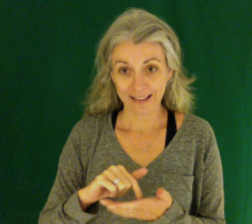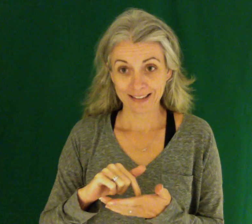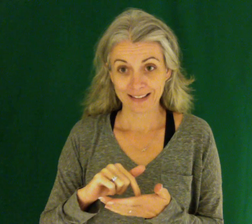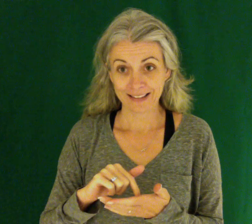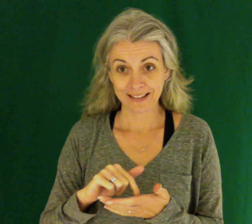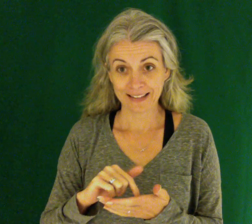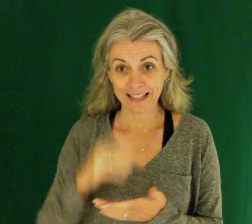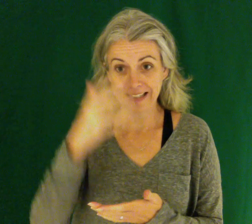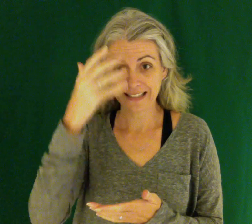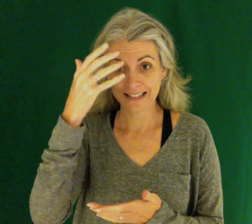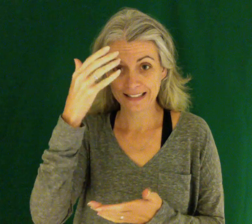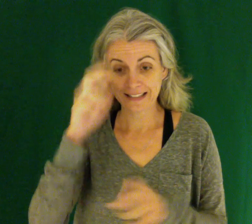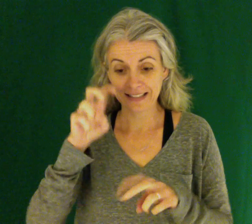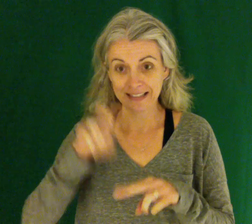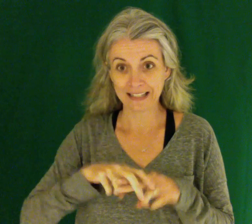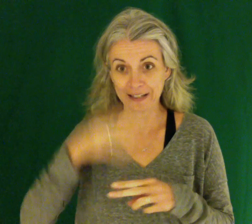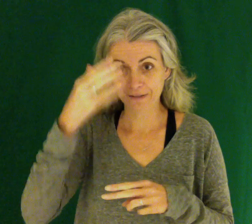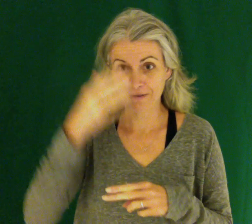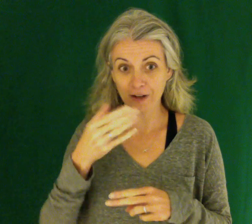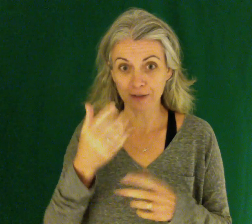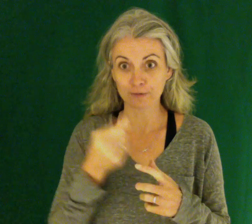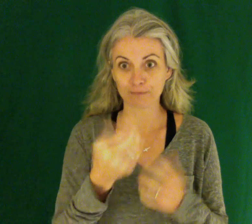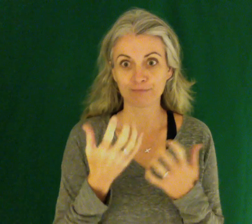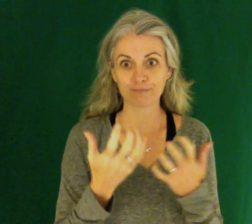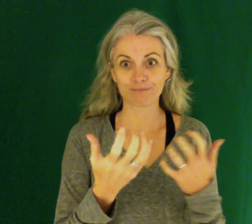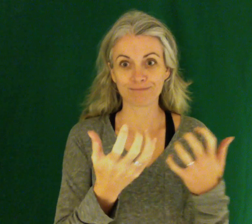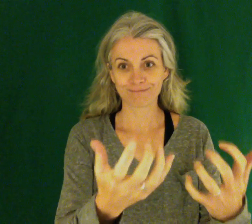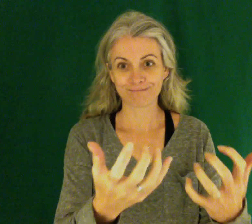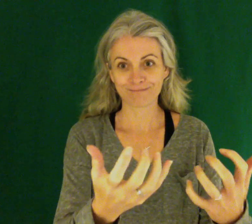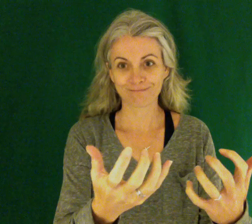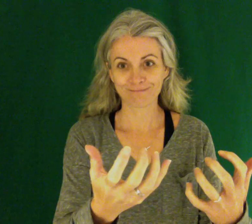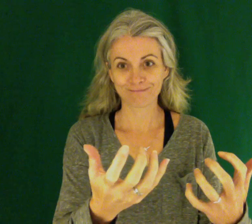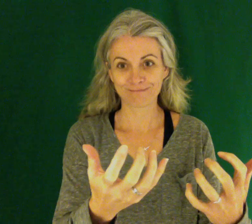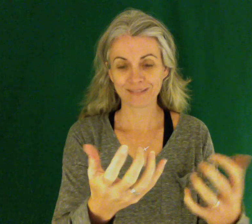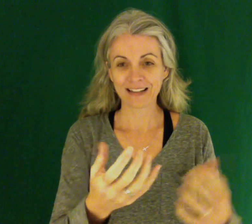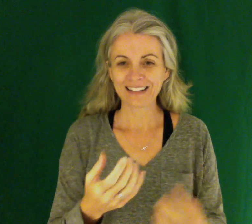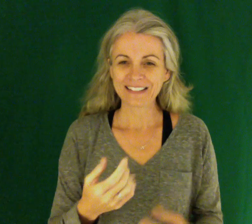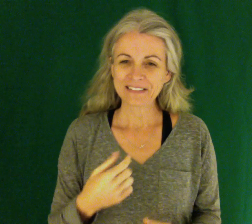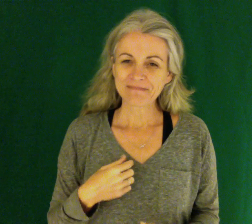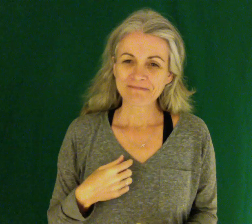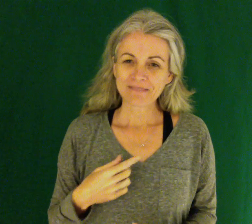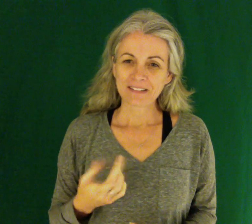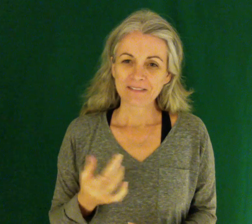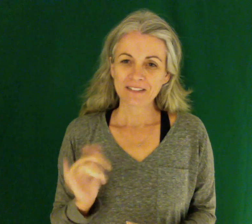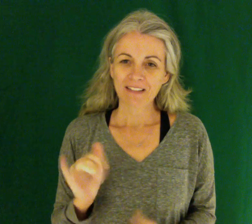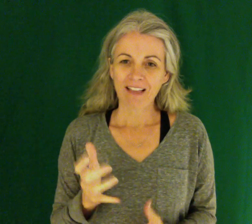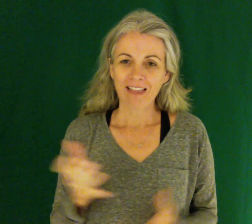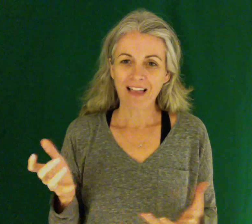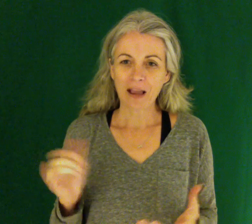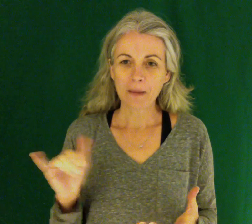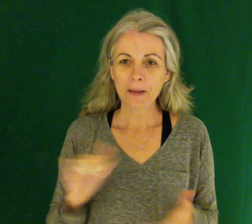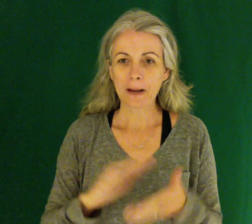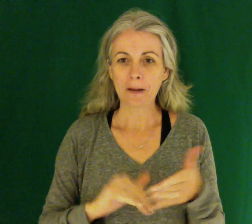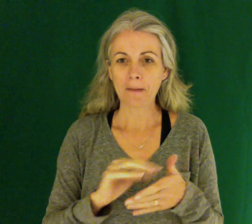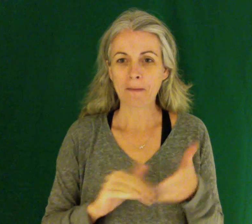sitting up in front of all of you and giving a talk is a lot like being a painter and standing in front